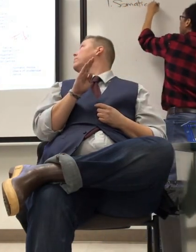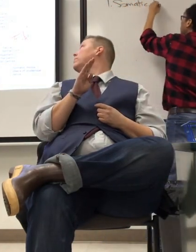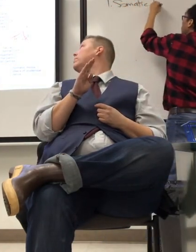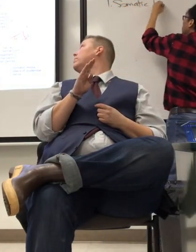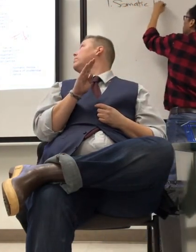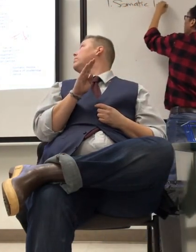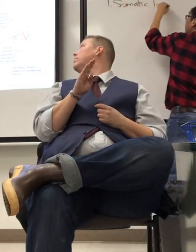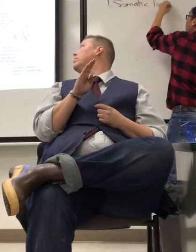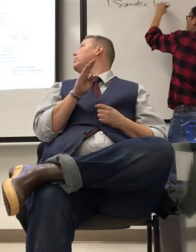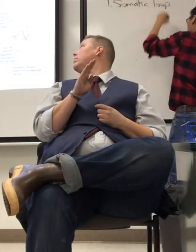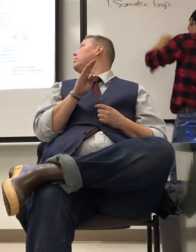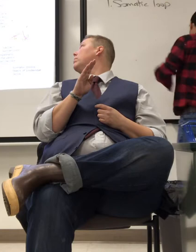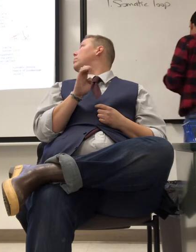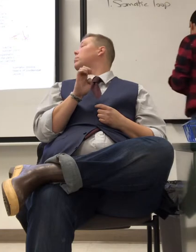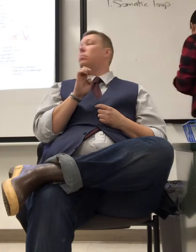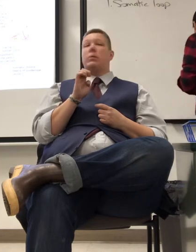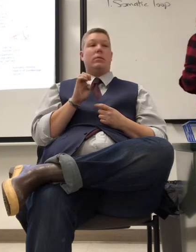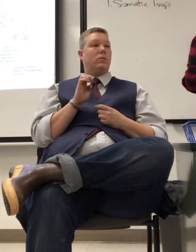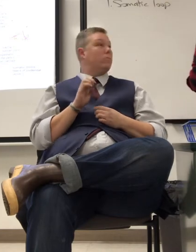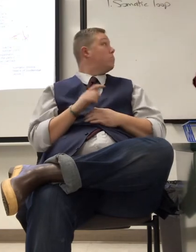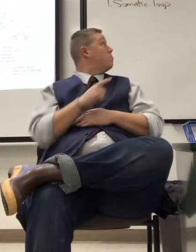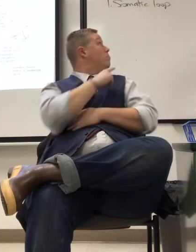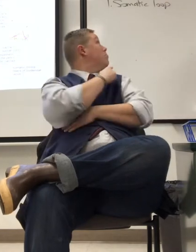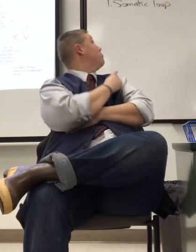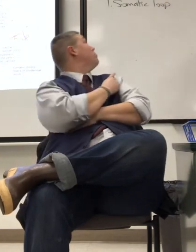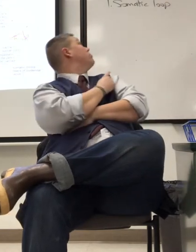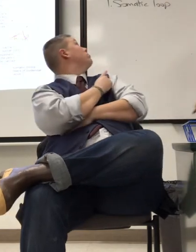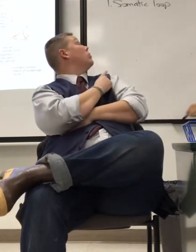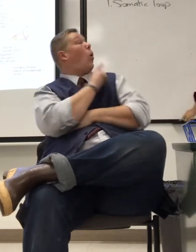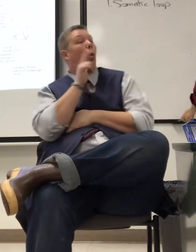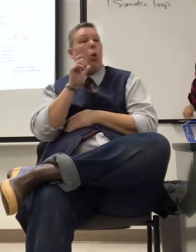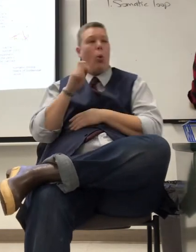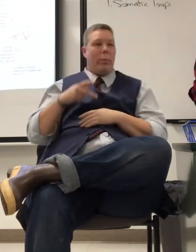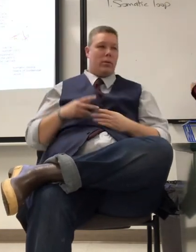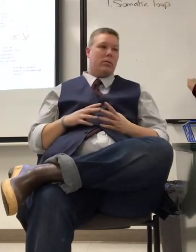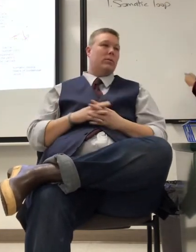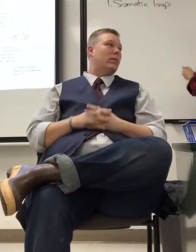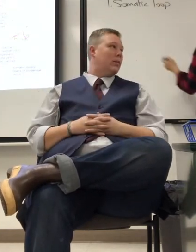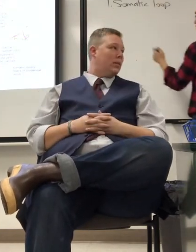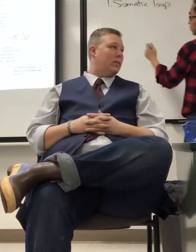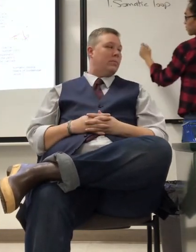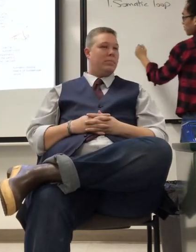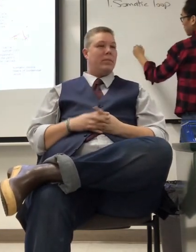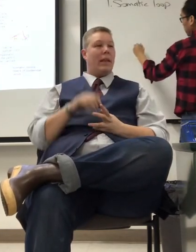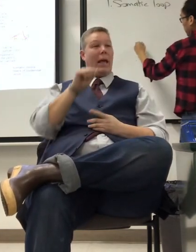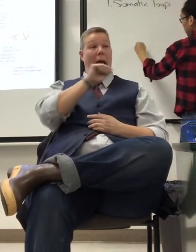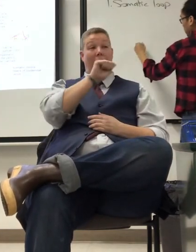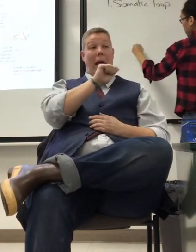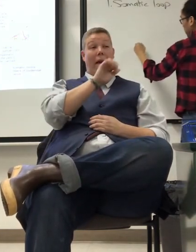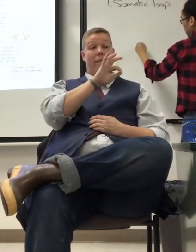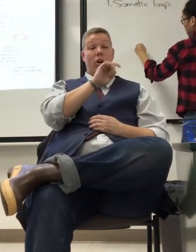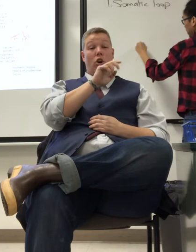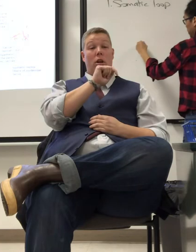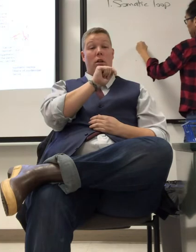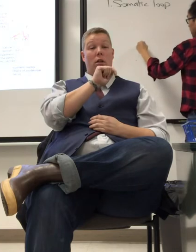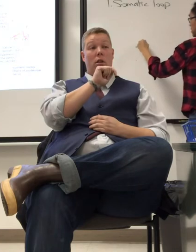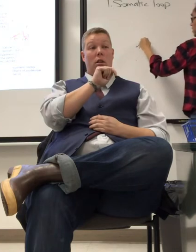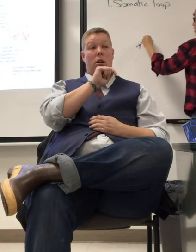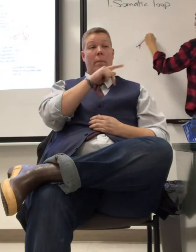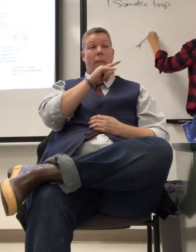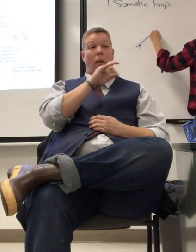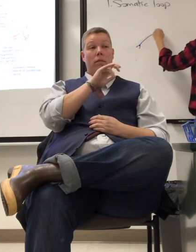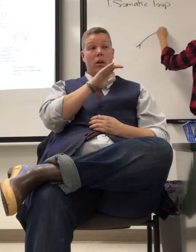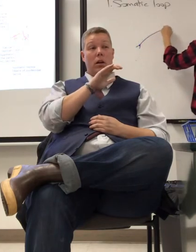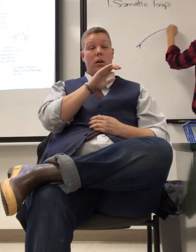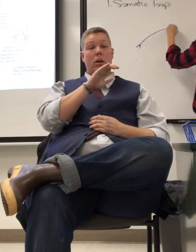somatic loop. Just to kind of outline it a little bit, what they're showing you there is that the afferent pelvic nerve, it